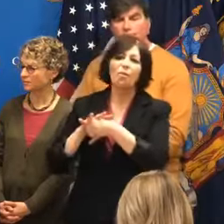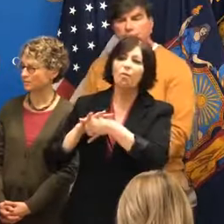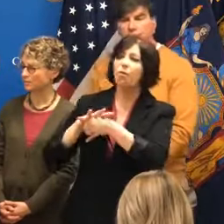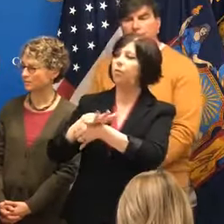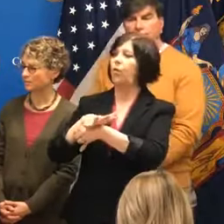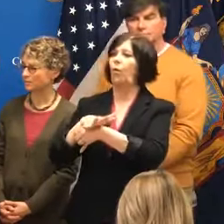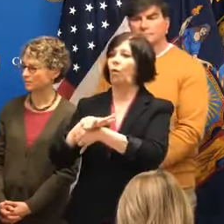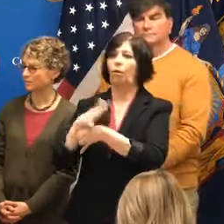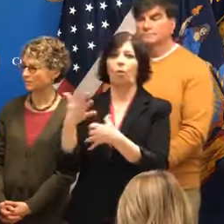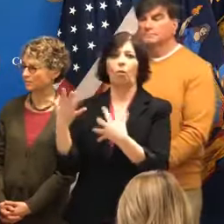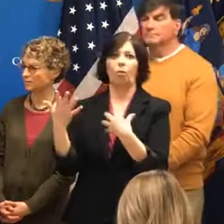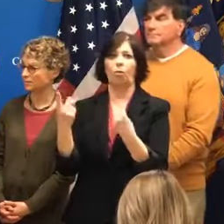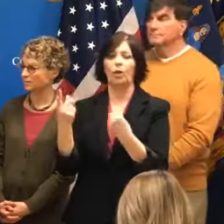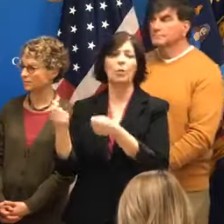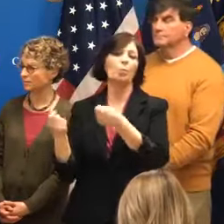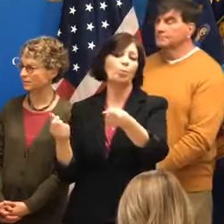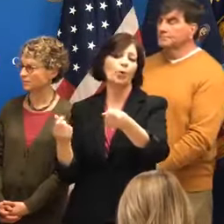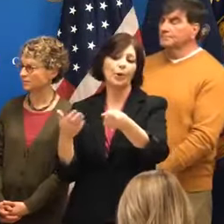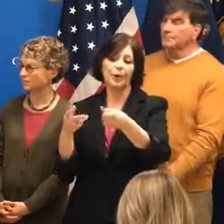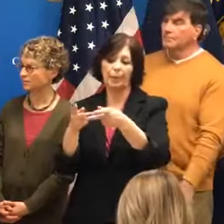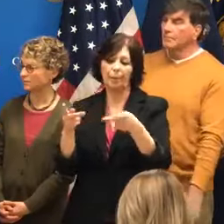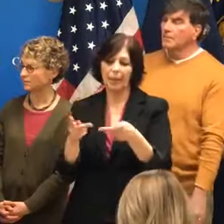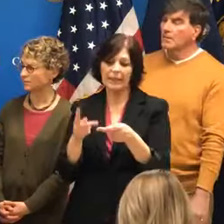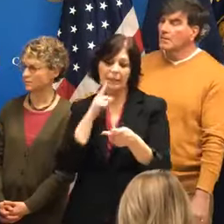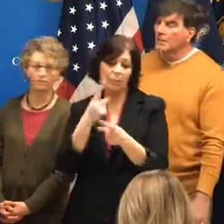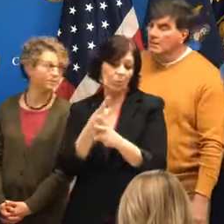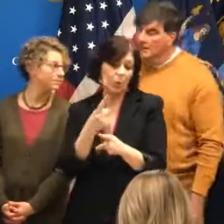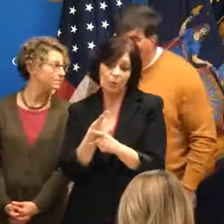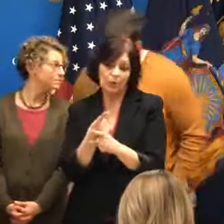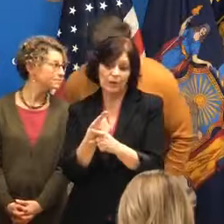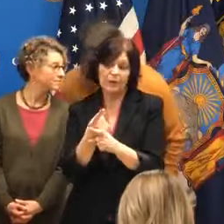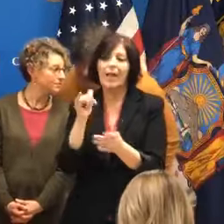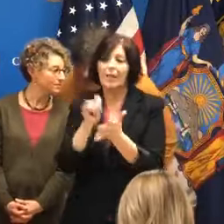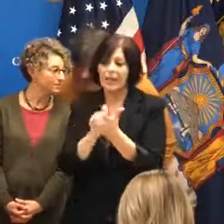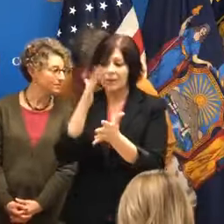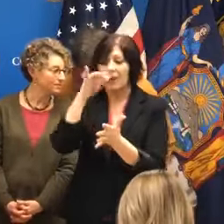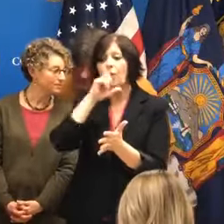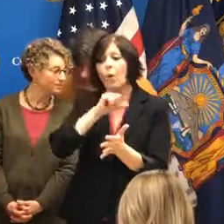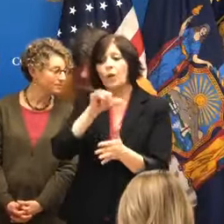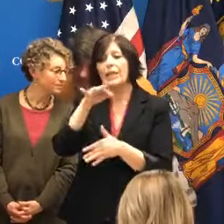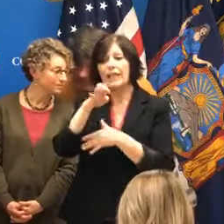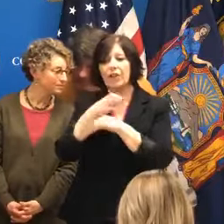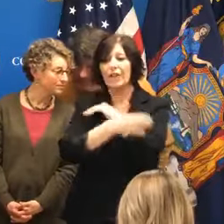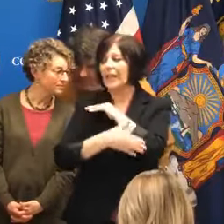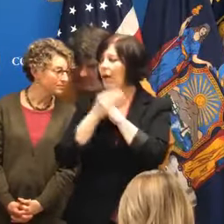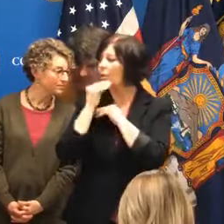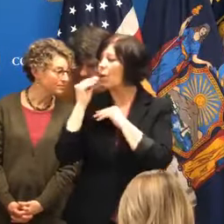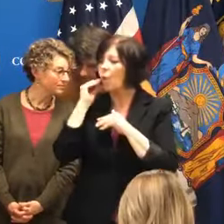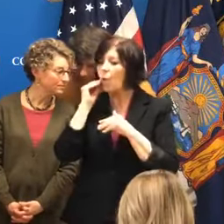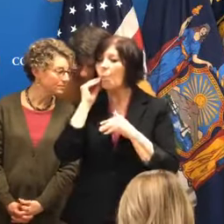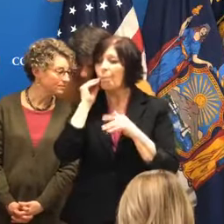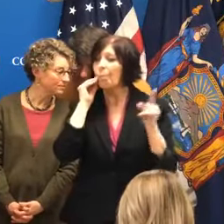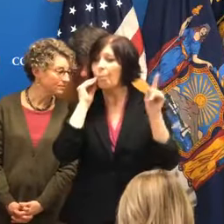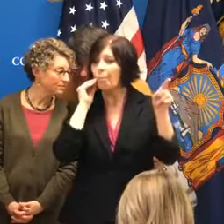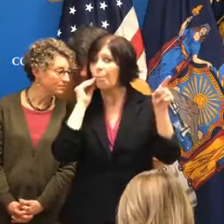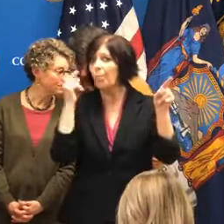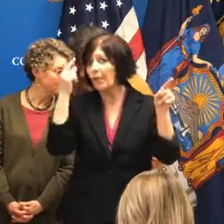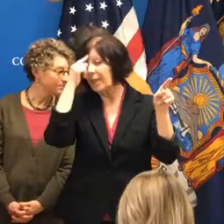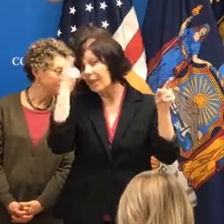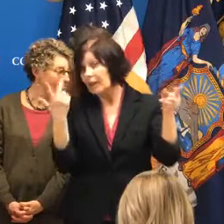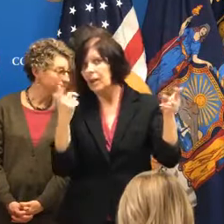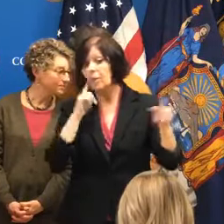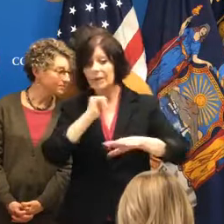Tracy, where they could be put in a location that would be appropriate, and that's why the old Erie County Home came up, because it originally was